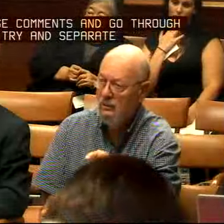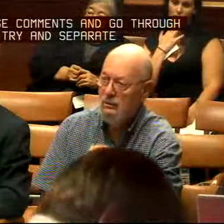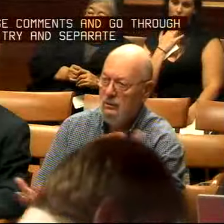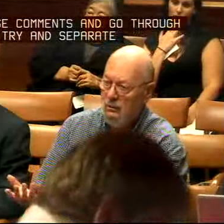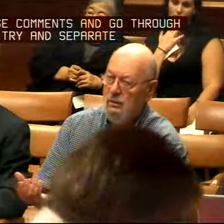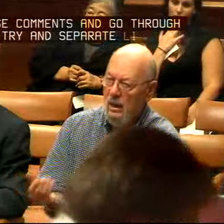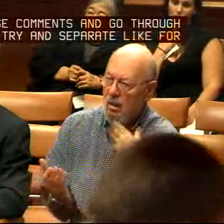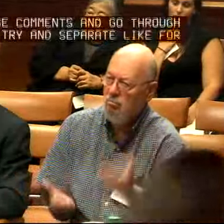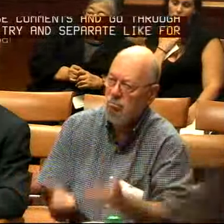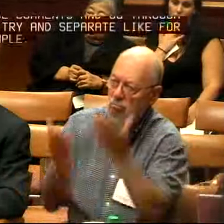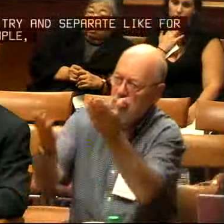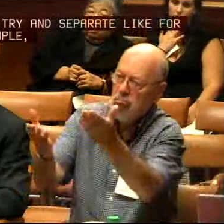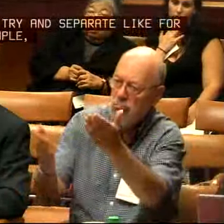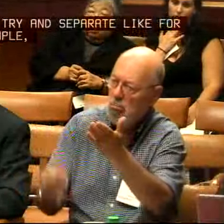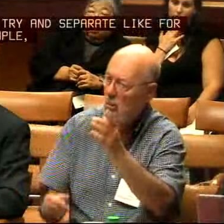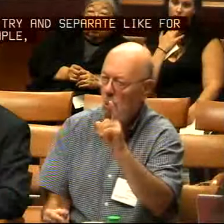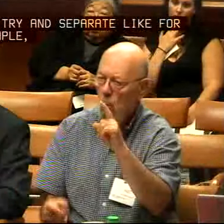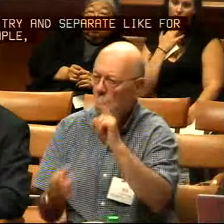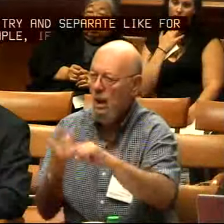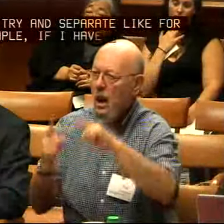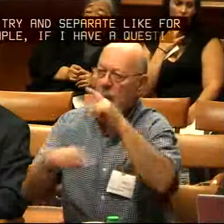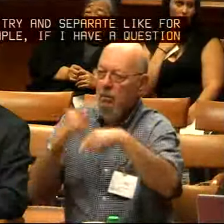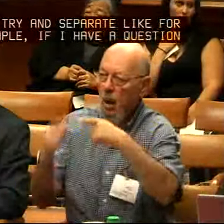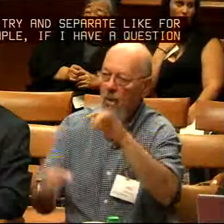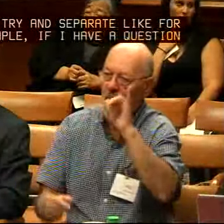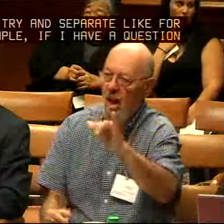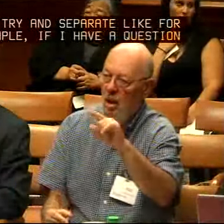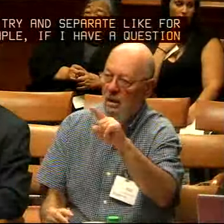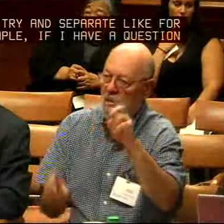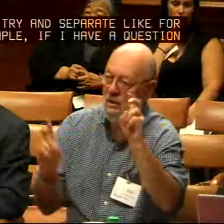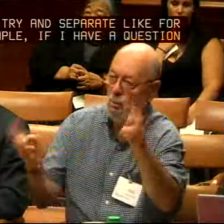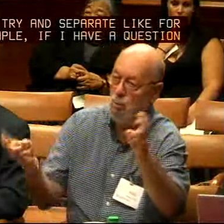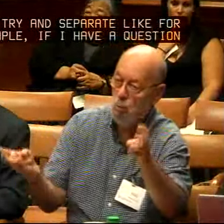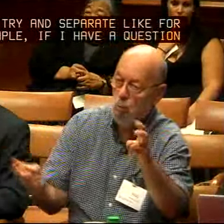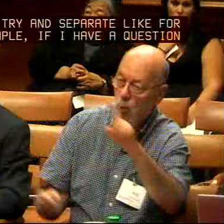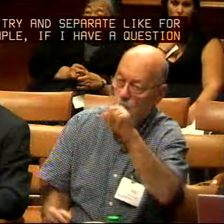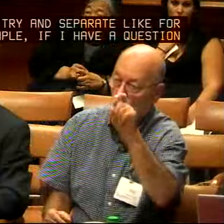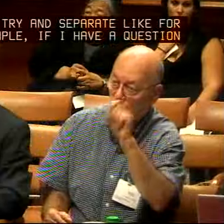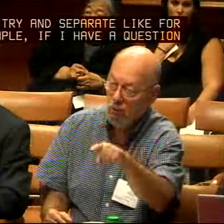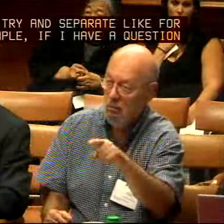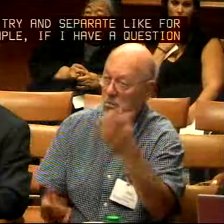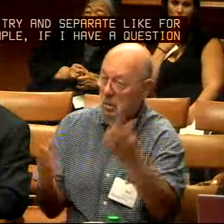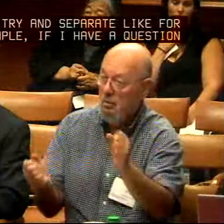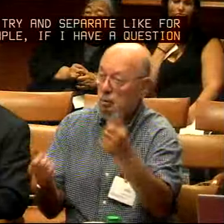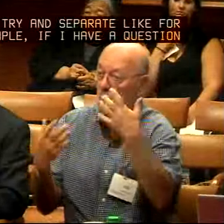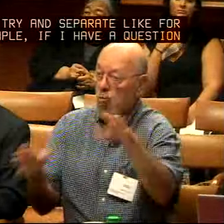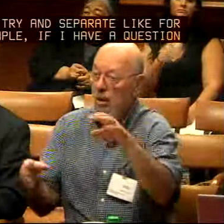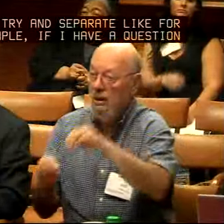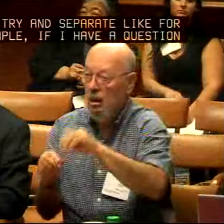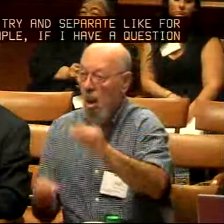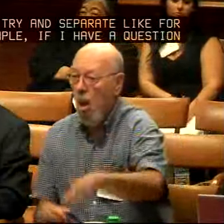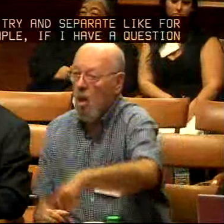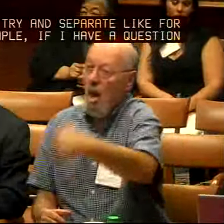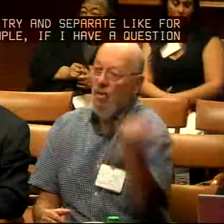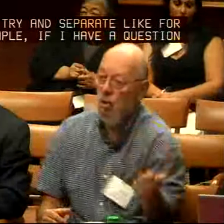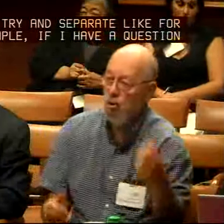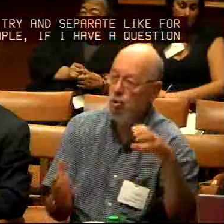question and I raise that question about a particular issue within the document, it may have